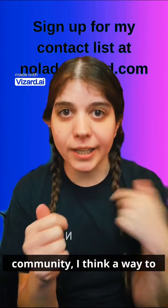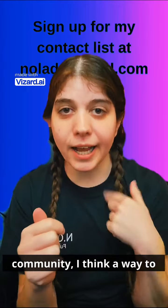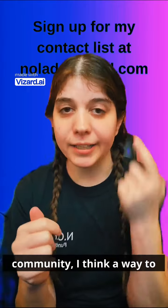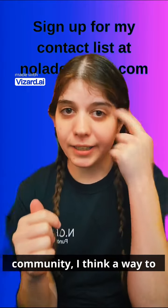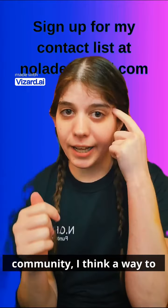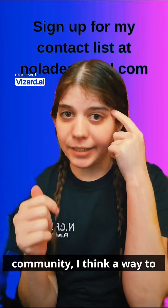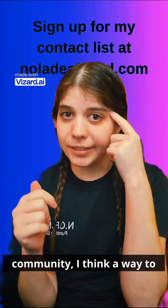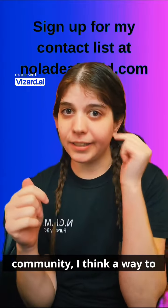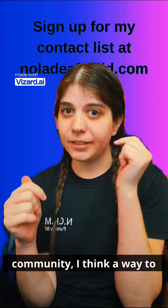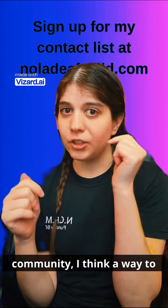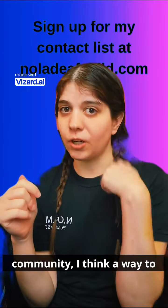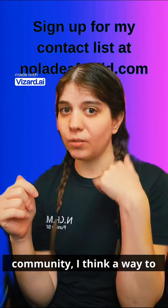I think,